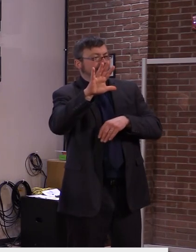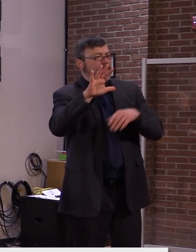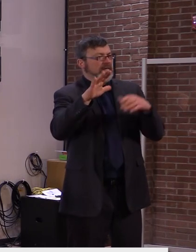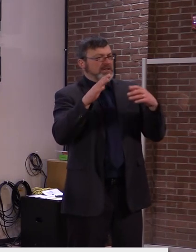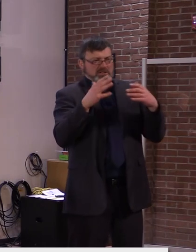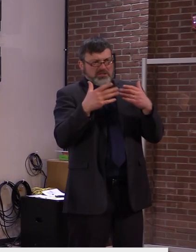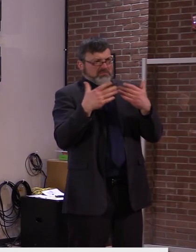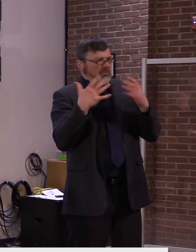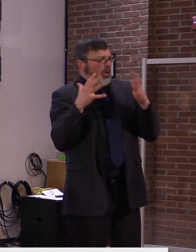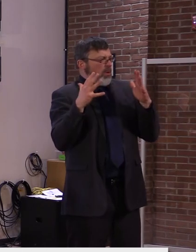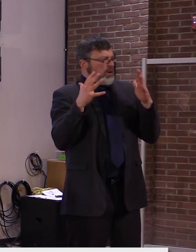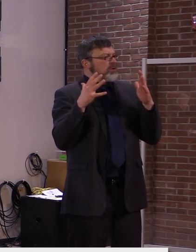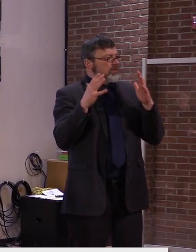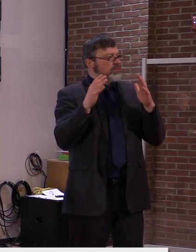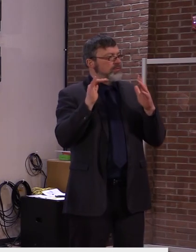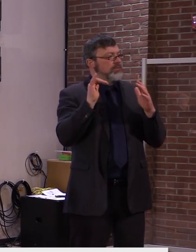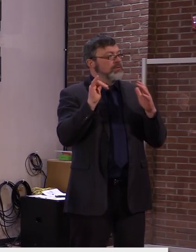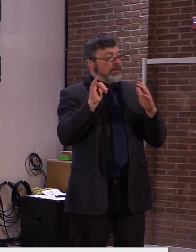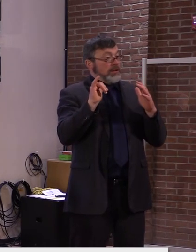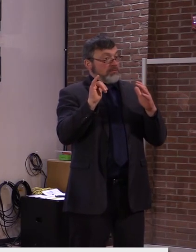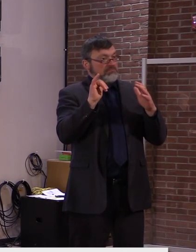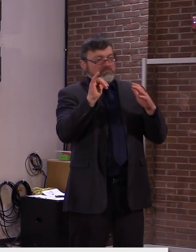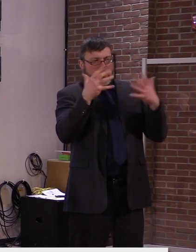link at